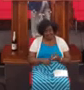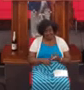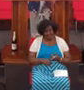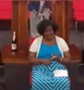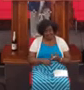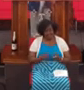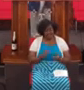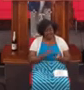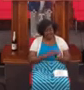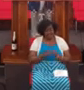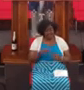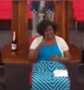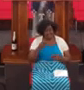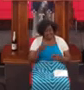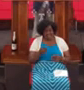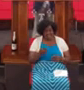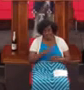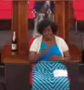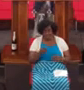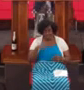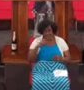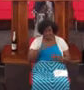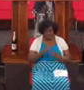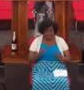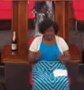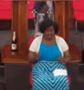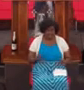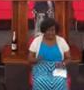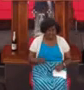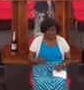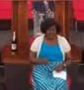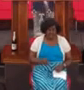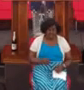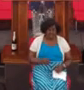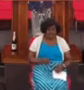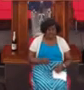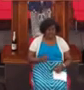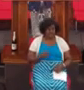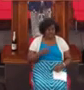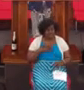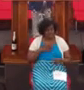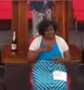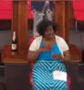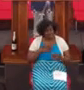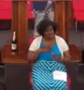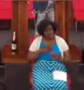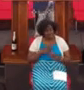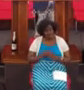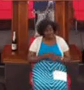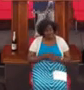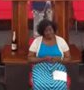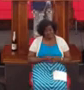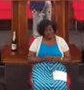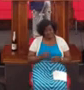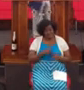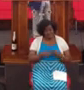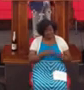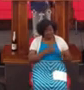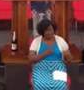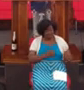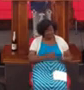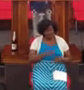The Bible says they open them up. My. When our hearts